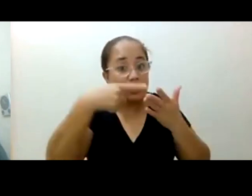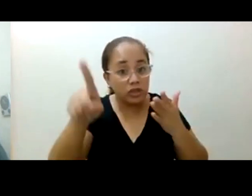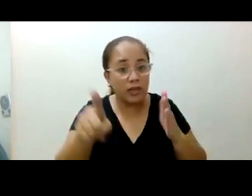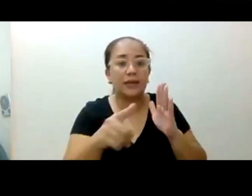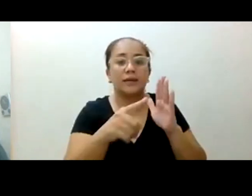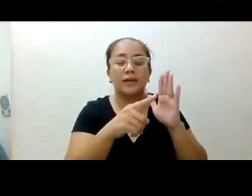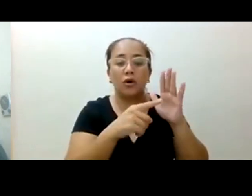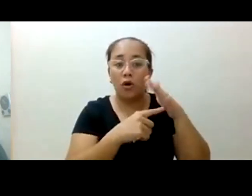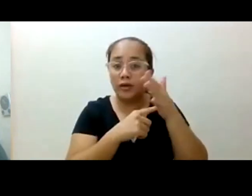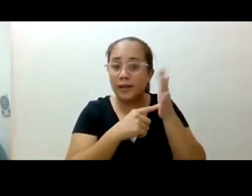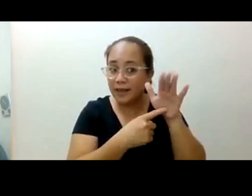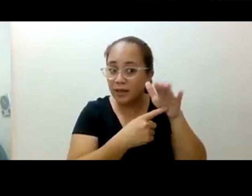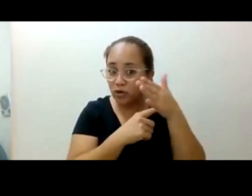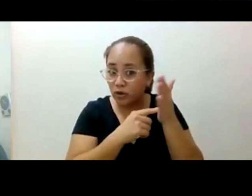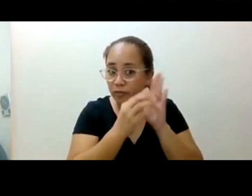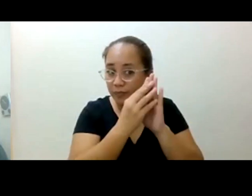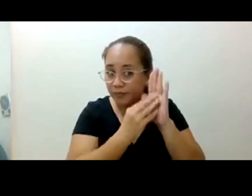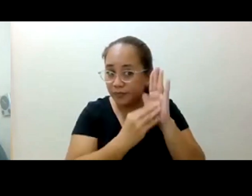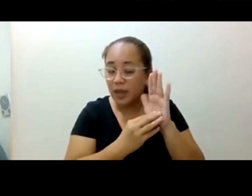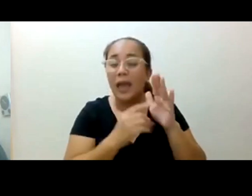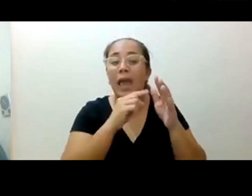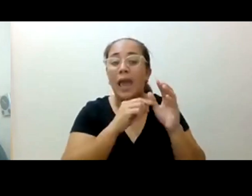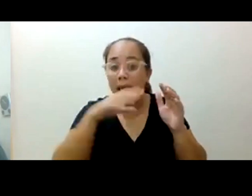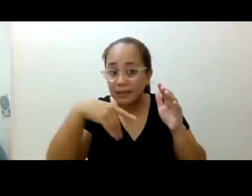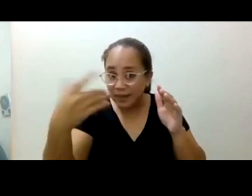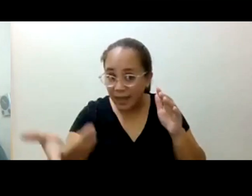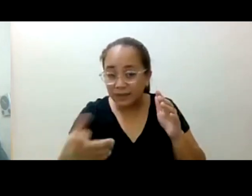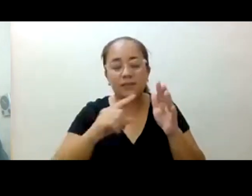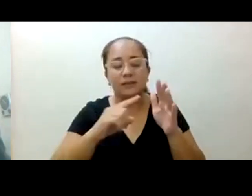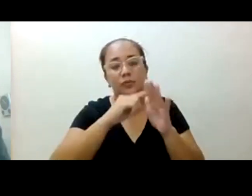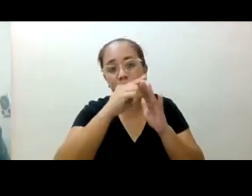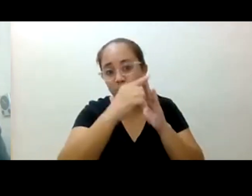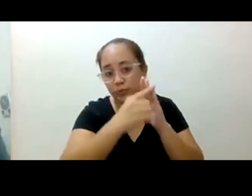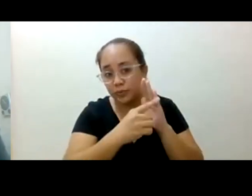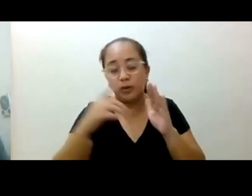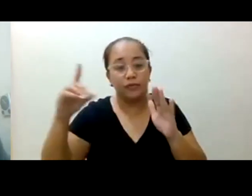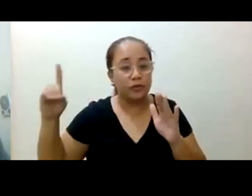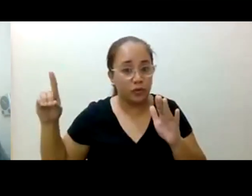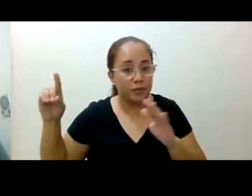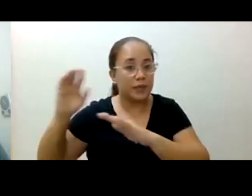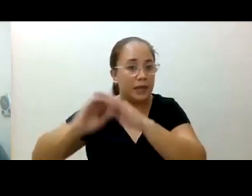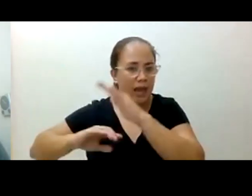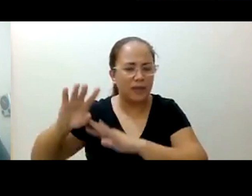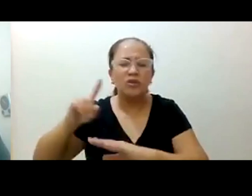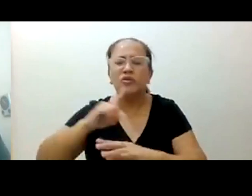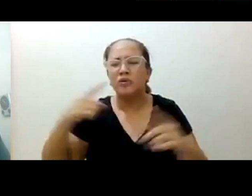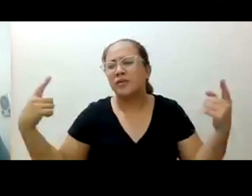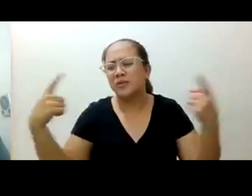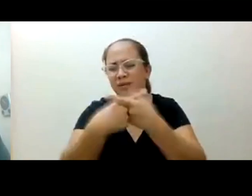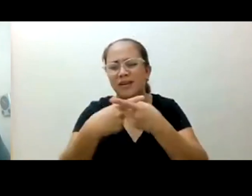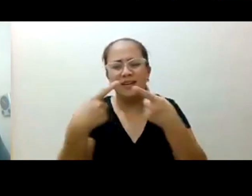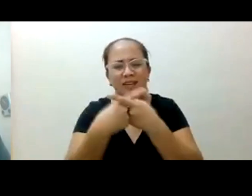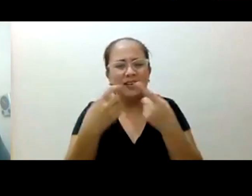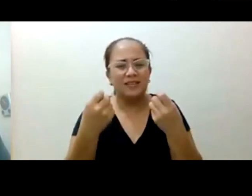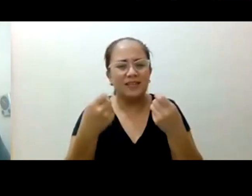hand and the orientation of the fingers of the dominant hand. Well, actually, maybe that's too complex. Let's go back